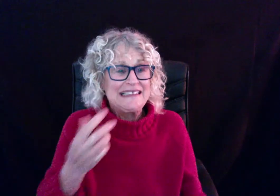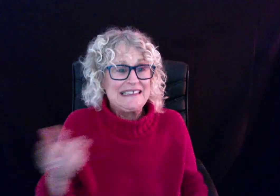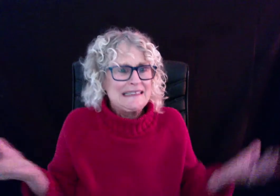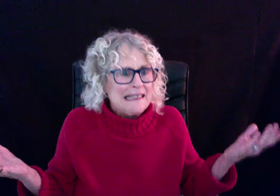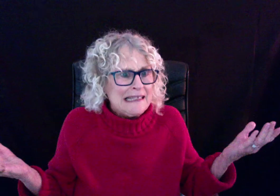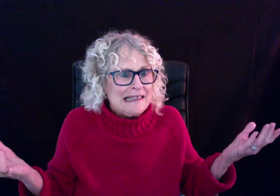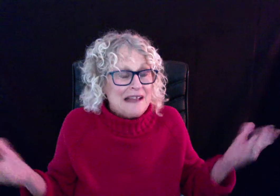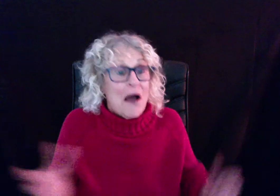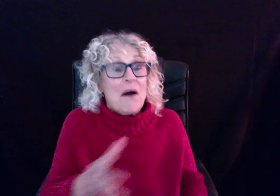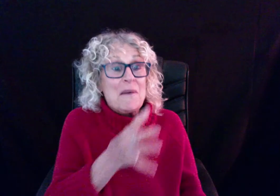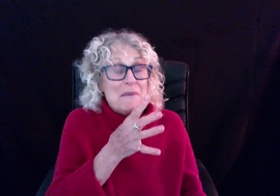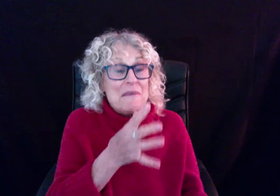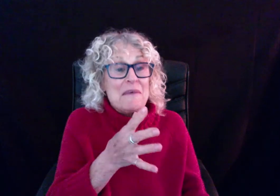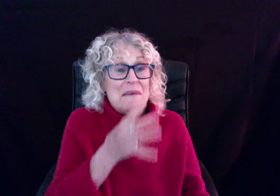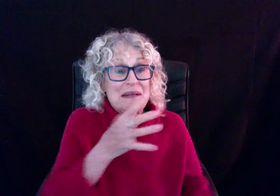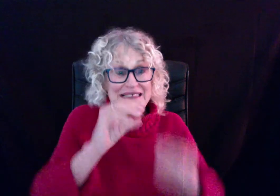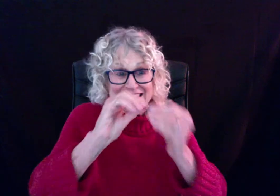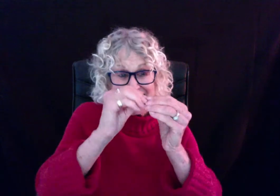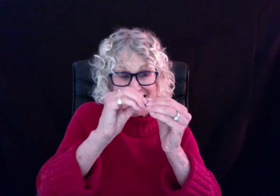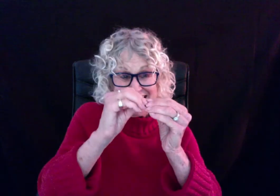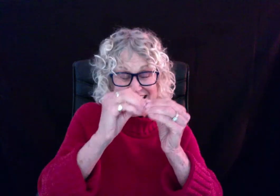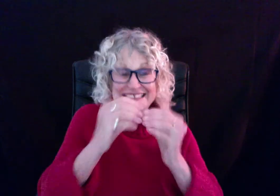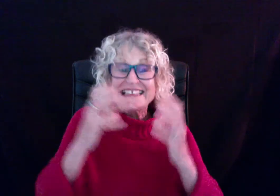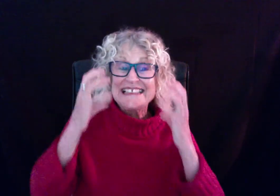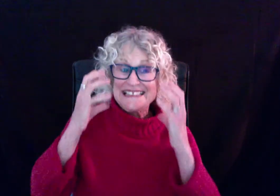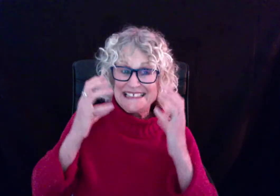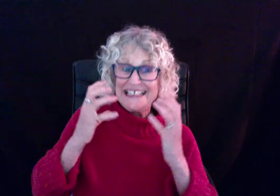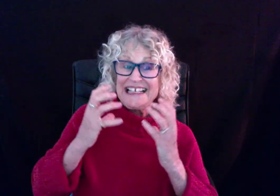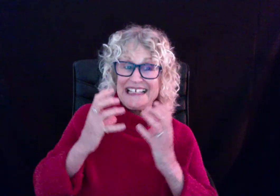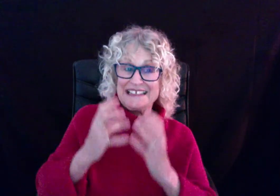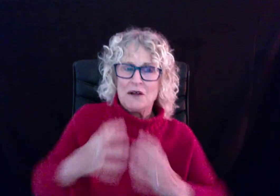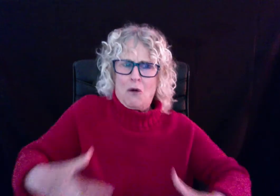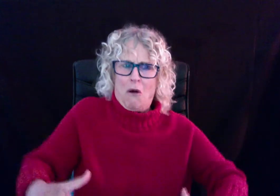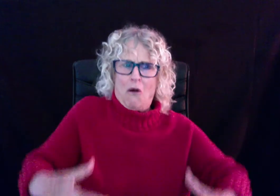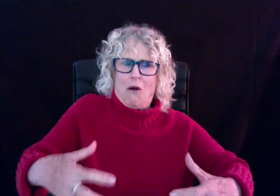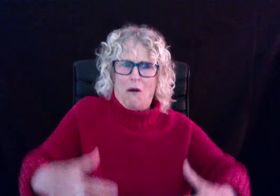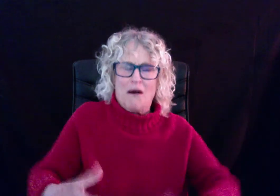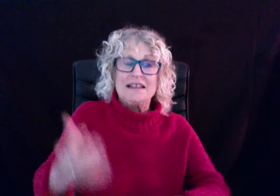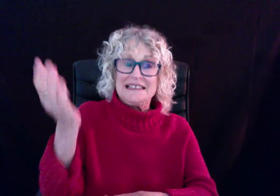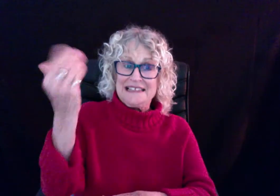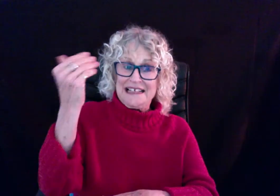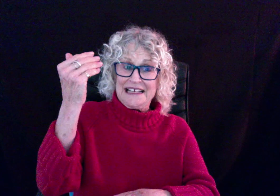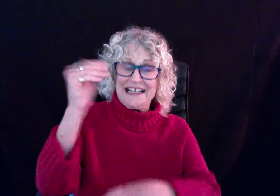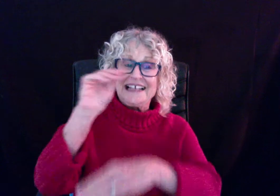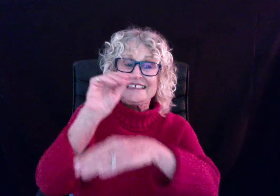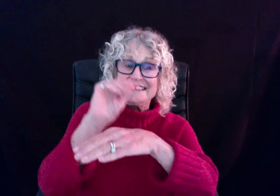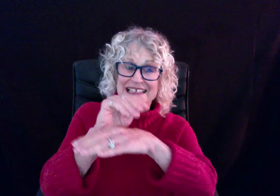seen Mommy kissing Santa Claus That's not